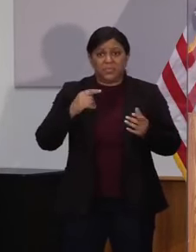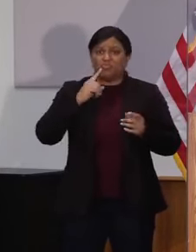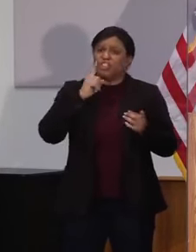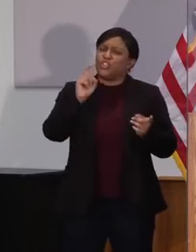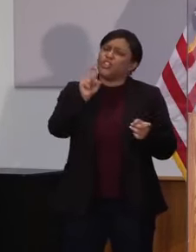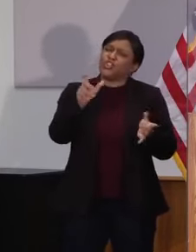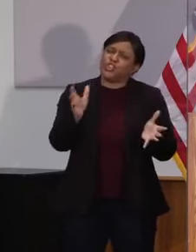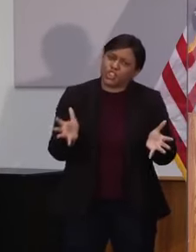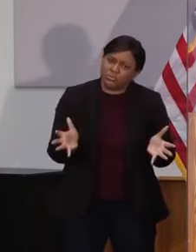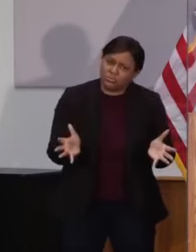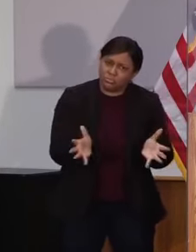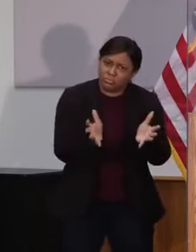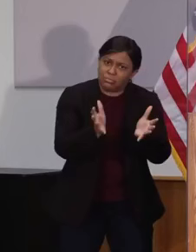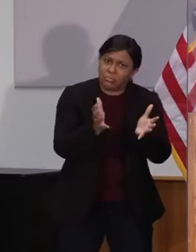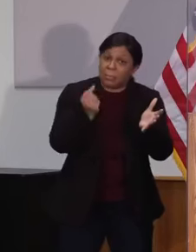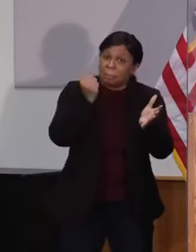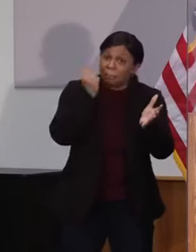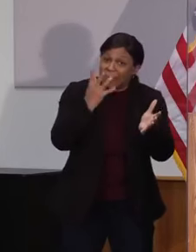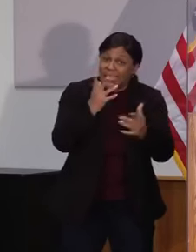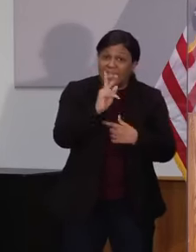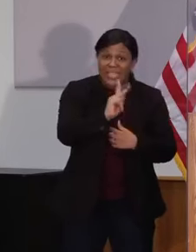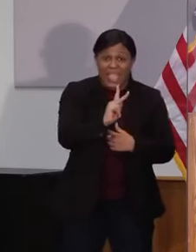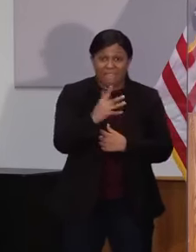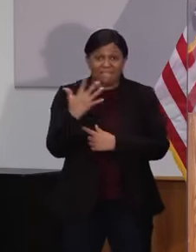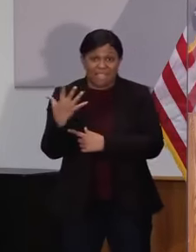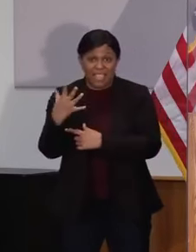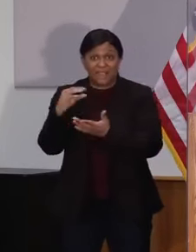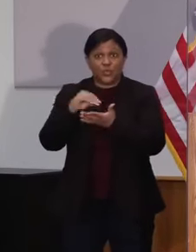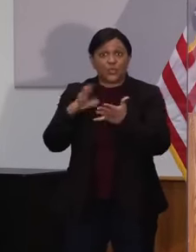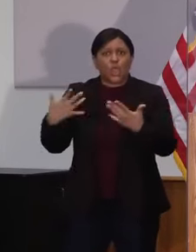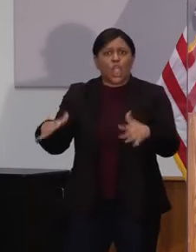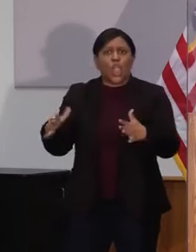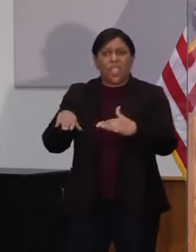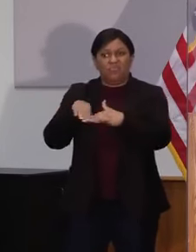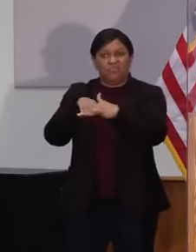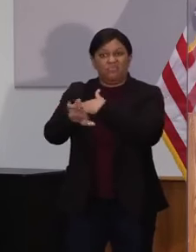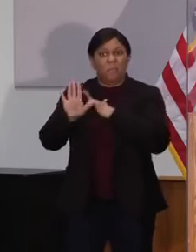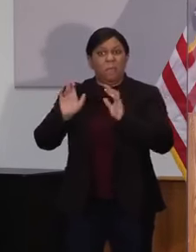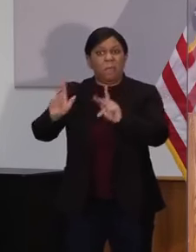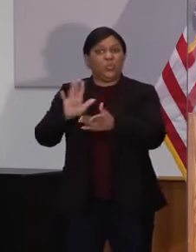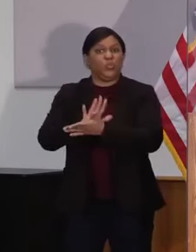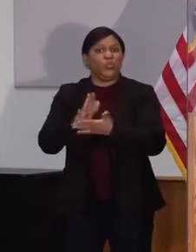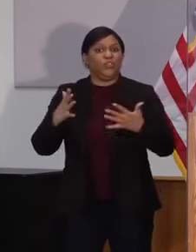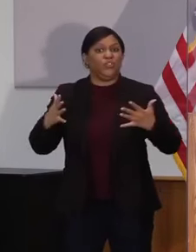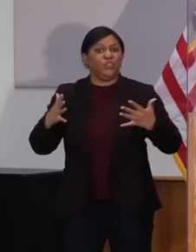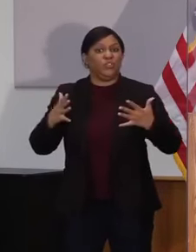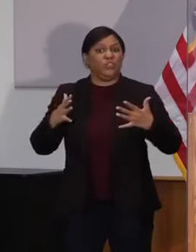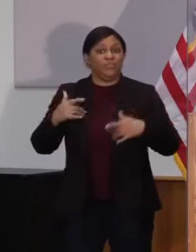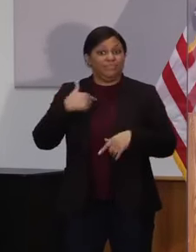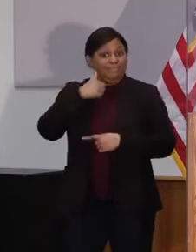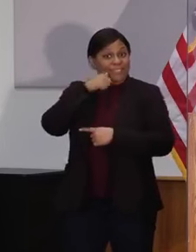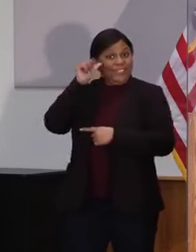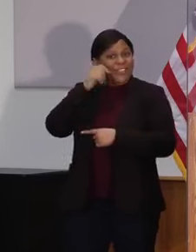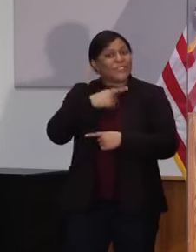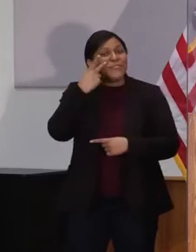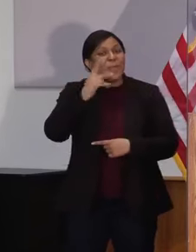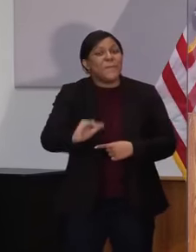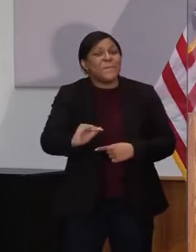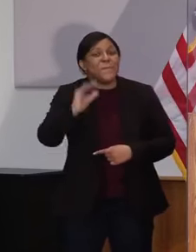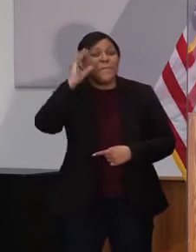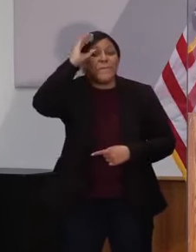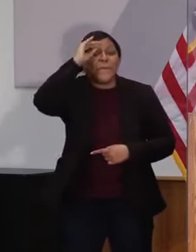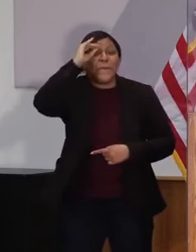our K-5, as you know, back in. I have to say, I don't know who took the picture, but I was in tears yesterday to see the little boy given the hug. He couldn't